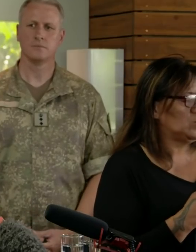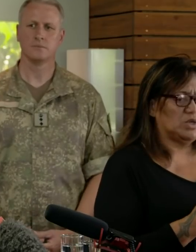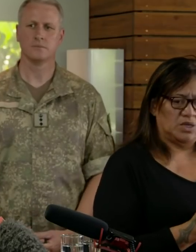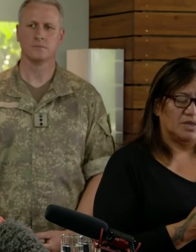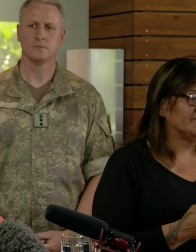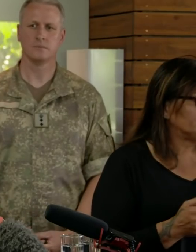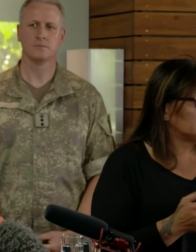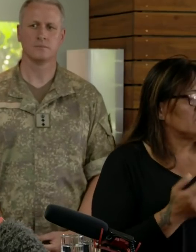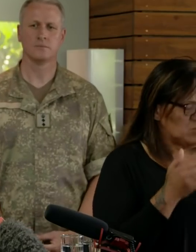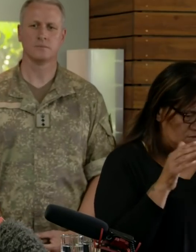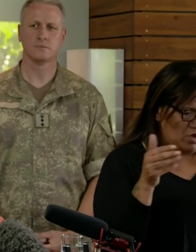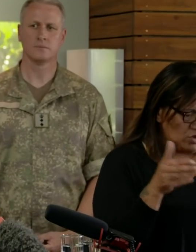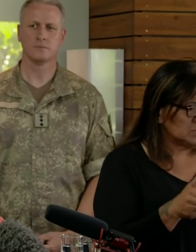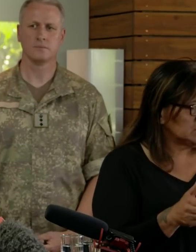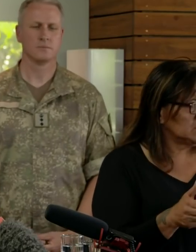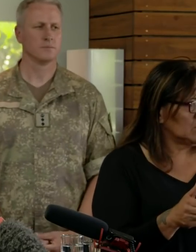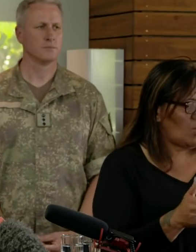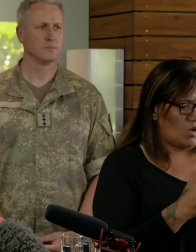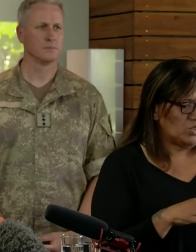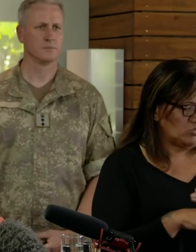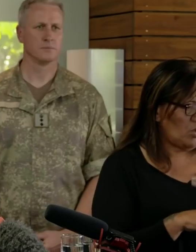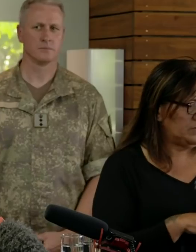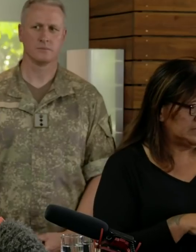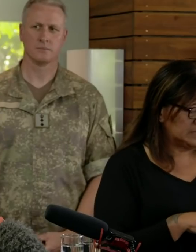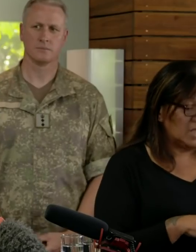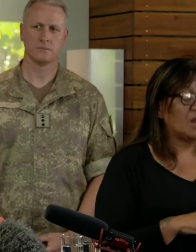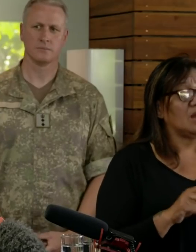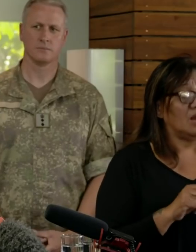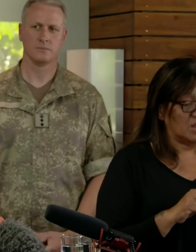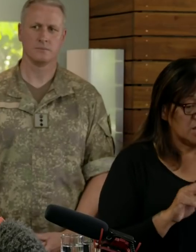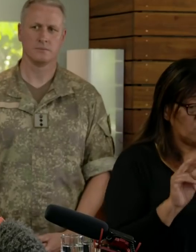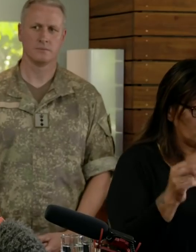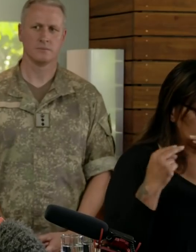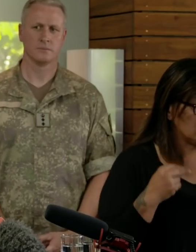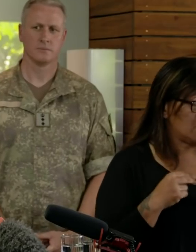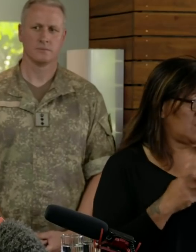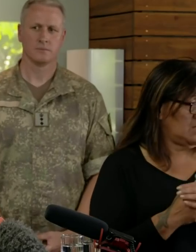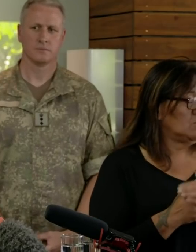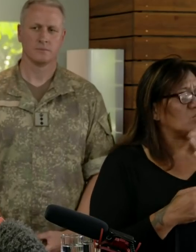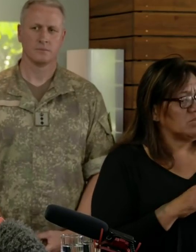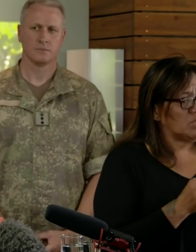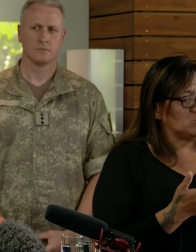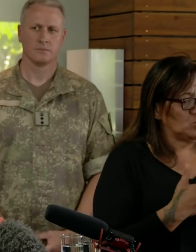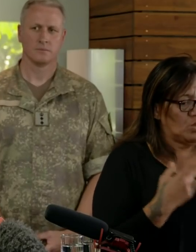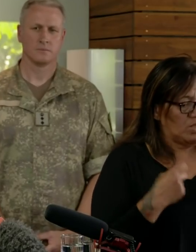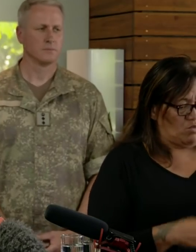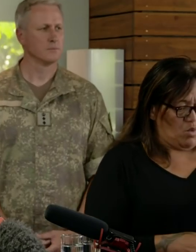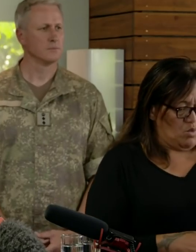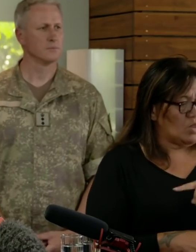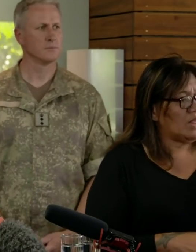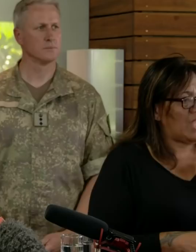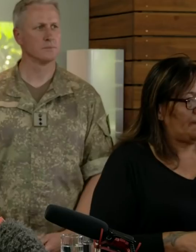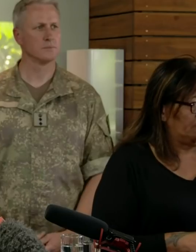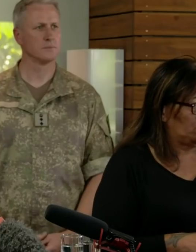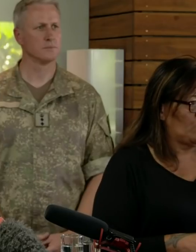very focused on the task, but there will be a time to reflect and also to ensure that we look after all of our people